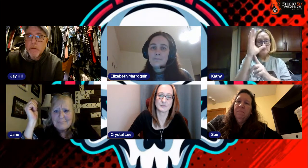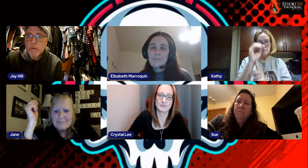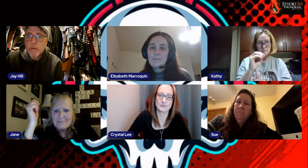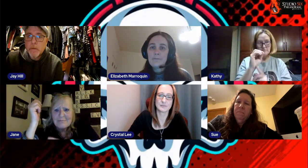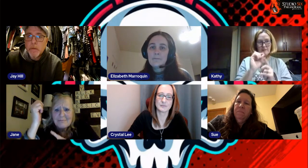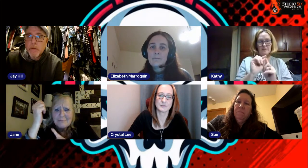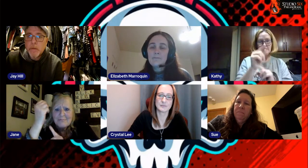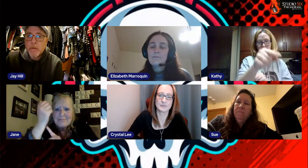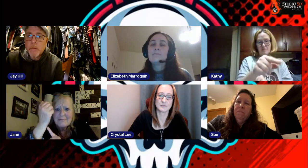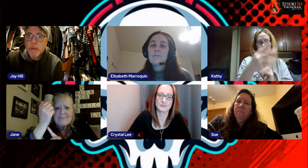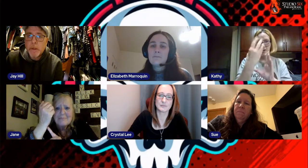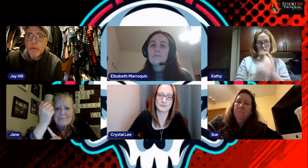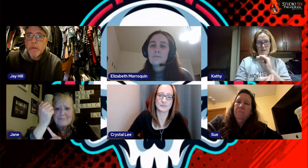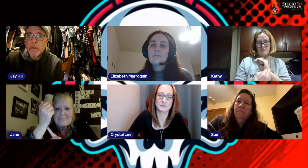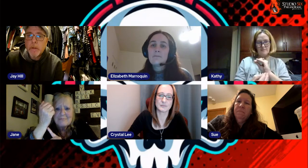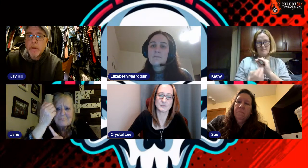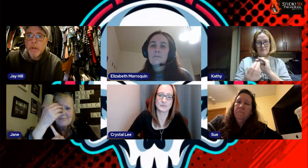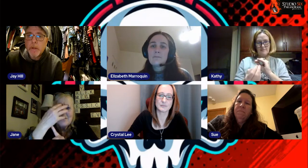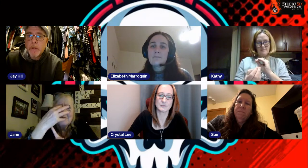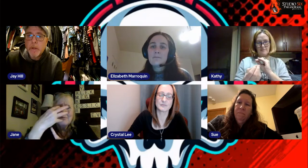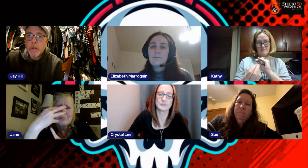that candle.